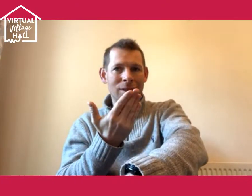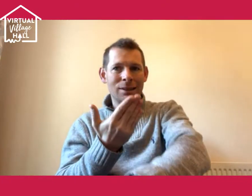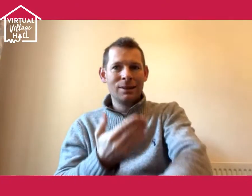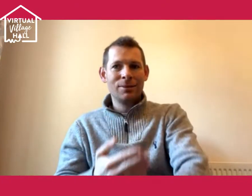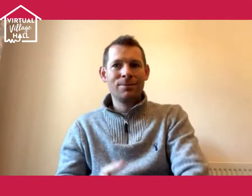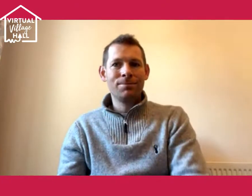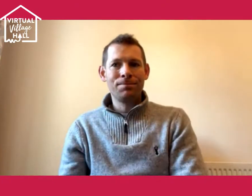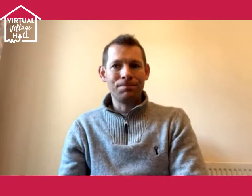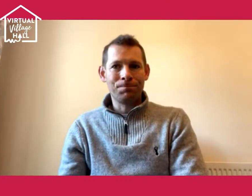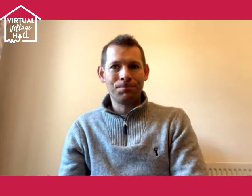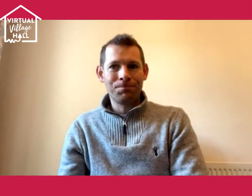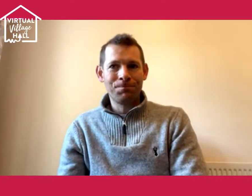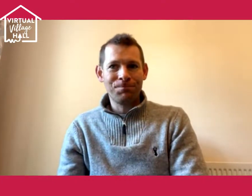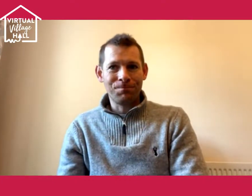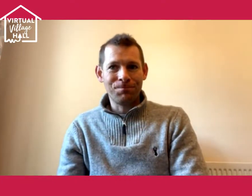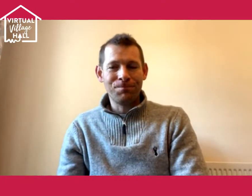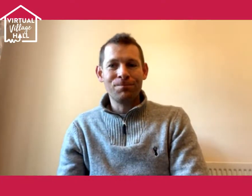are green.